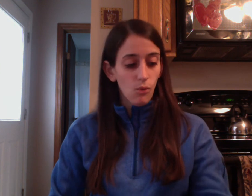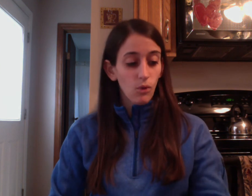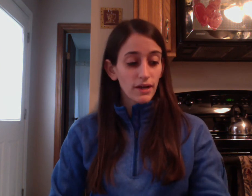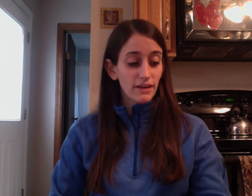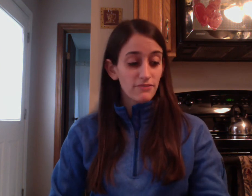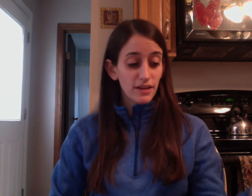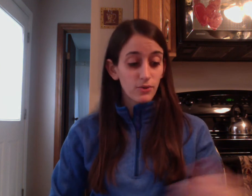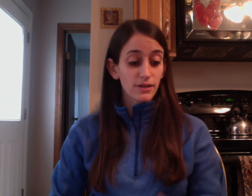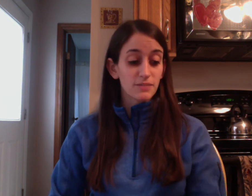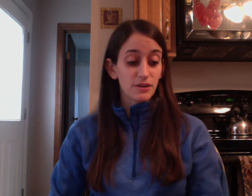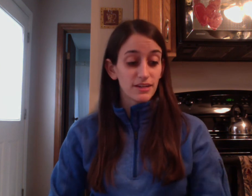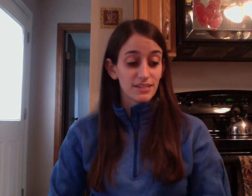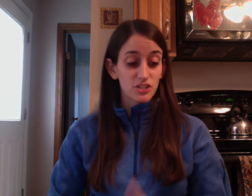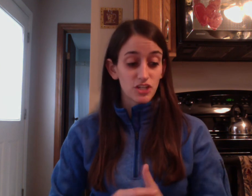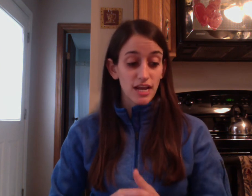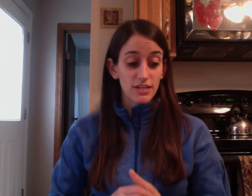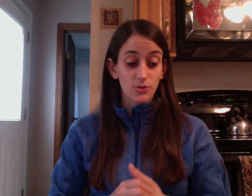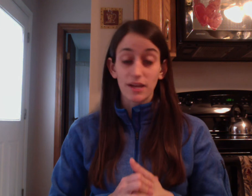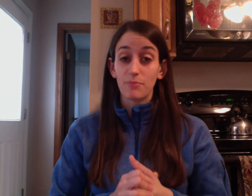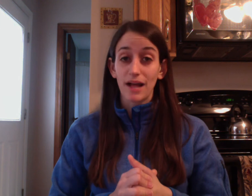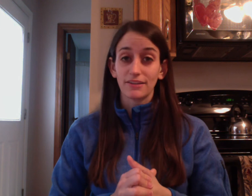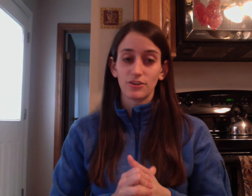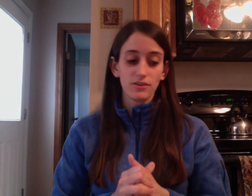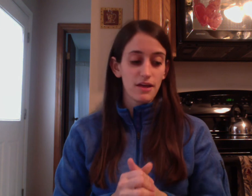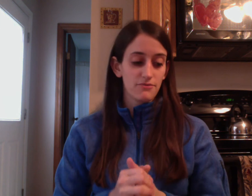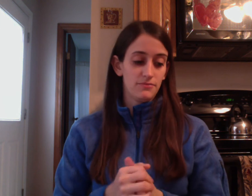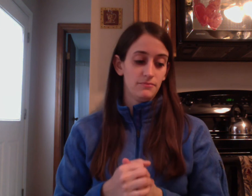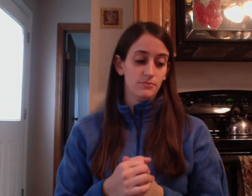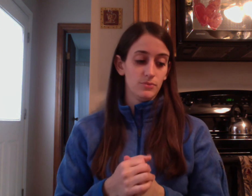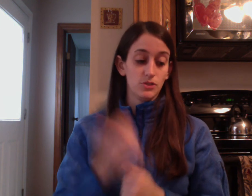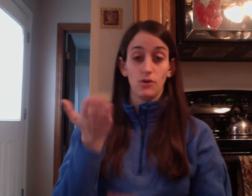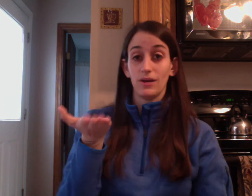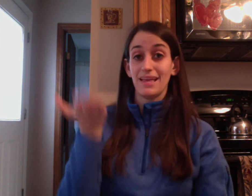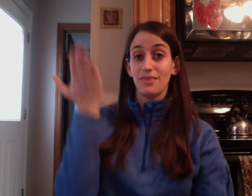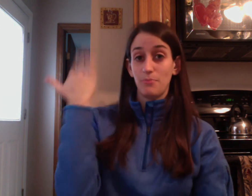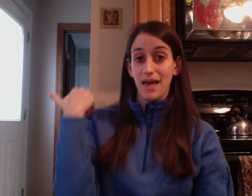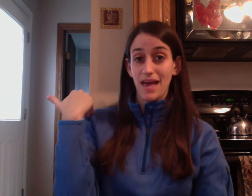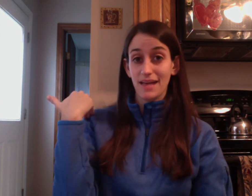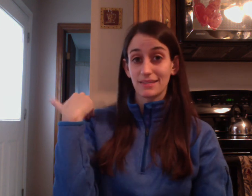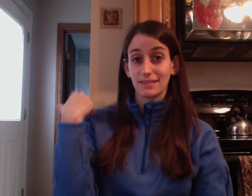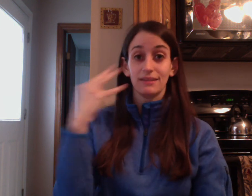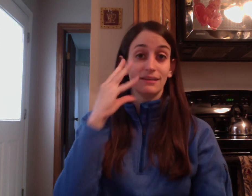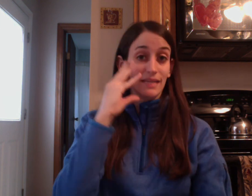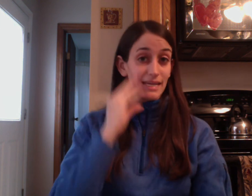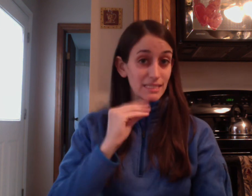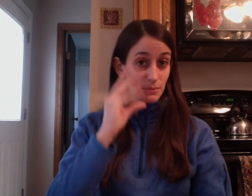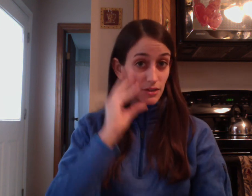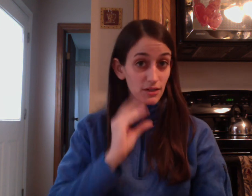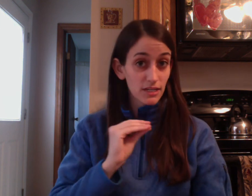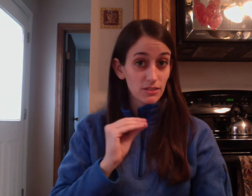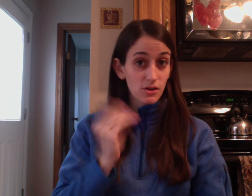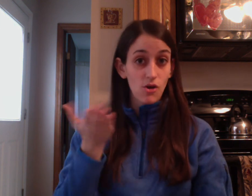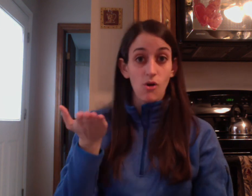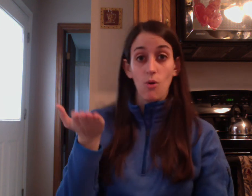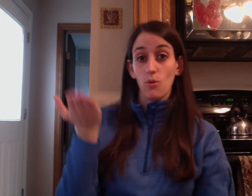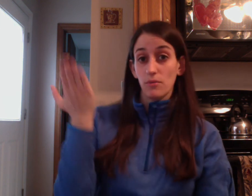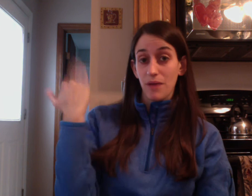What event or experience has changed or impacted your life? So, in the past, experience or